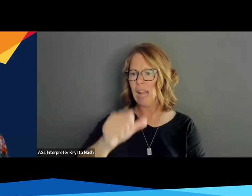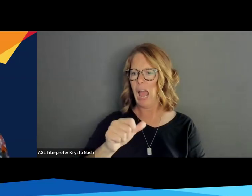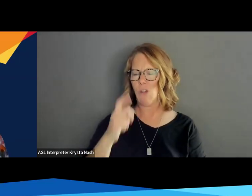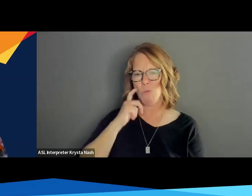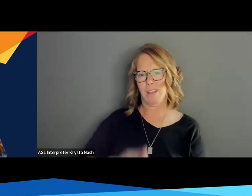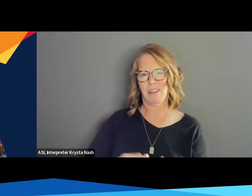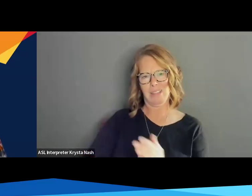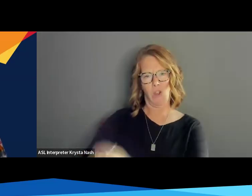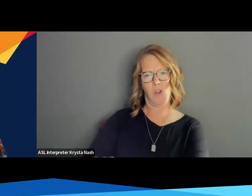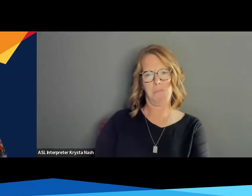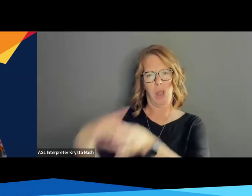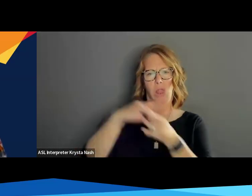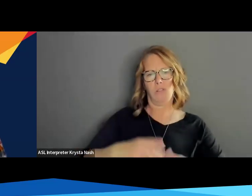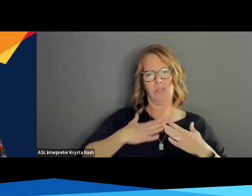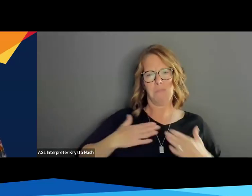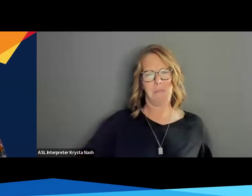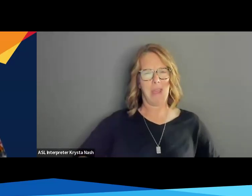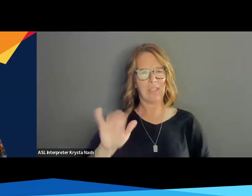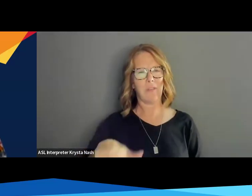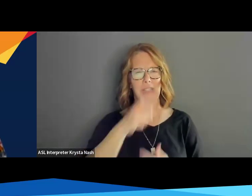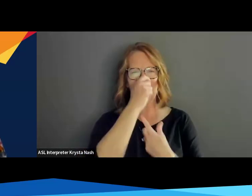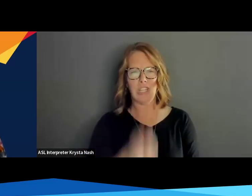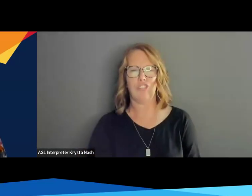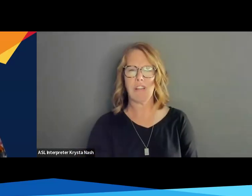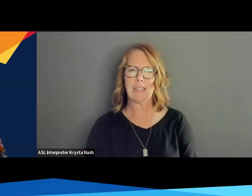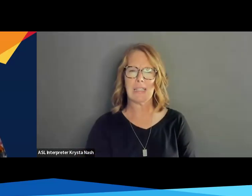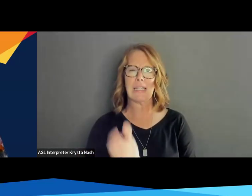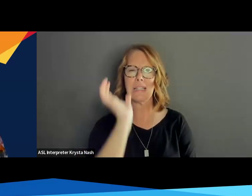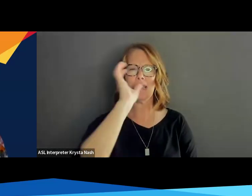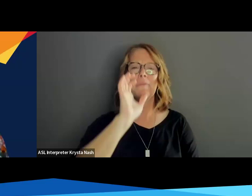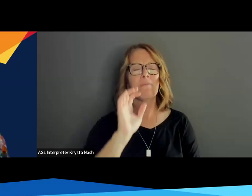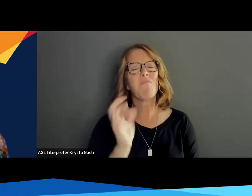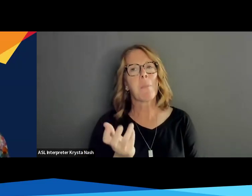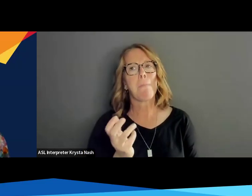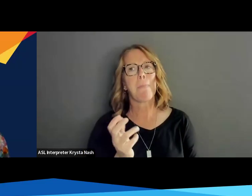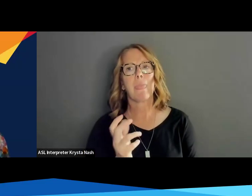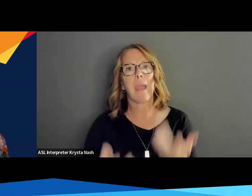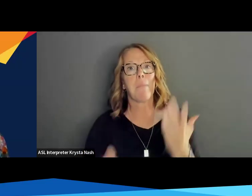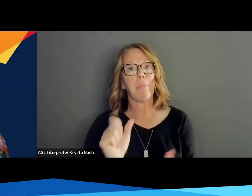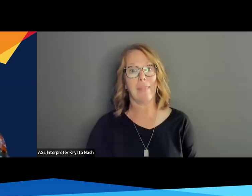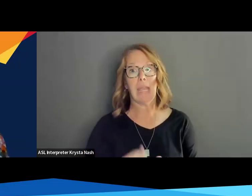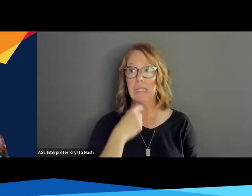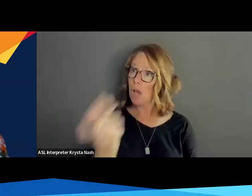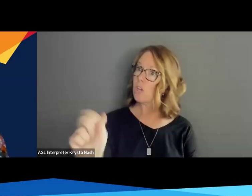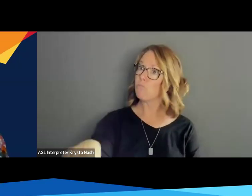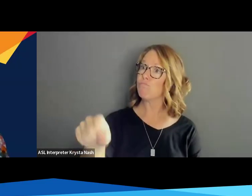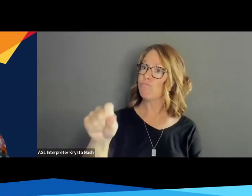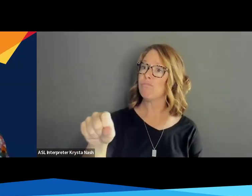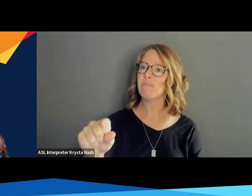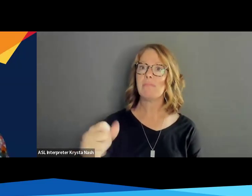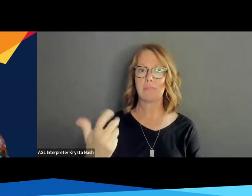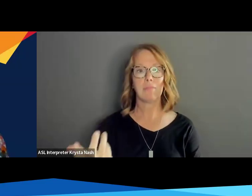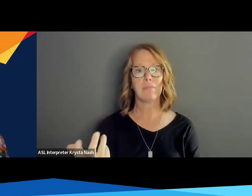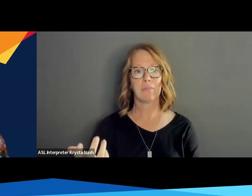to them. And so that's a kind of interesting phenomenon because they might be able to tell you